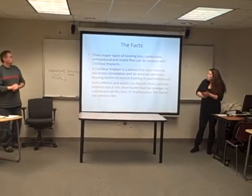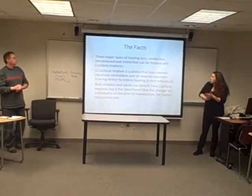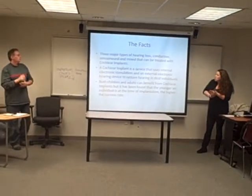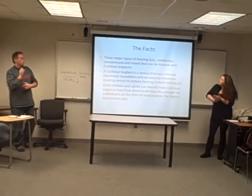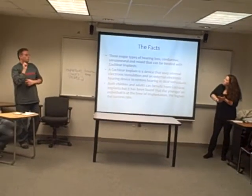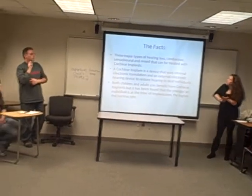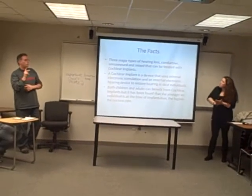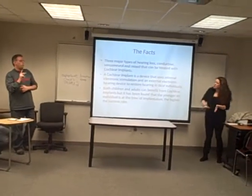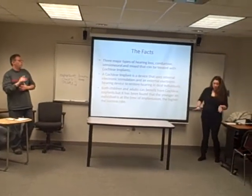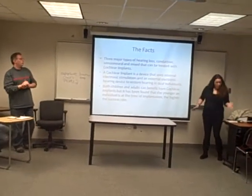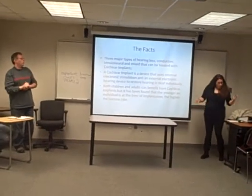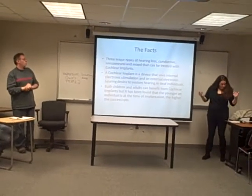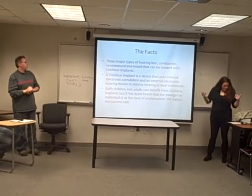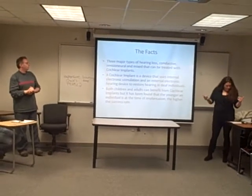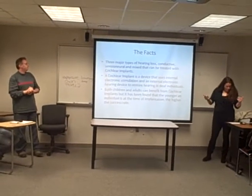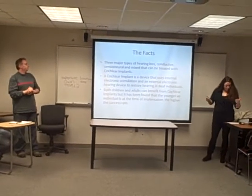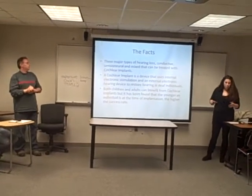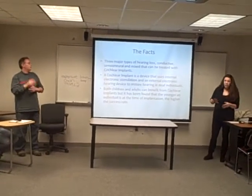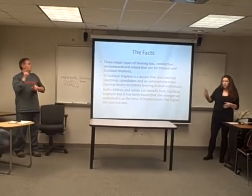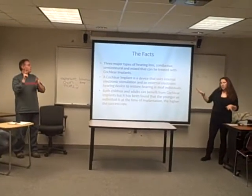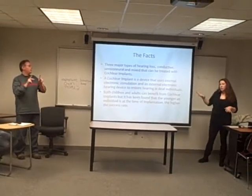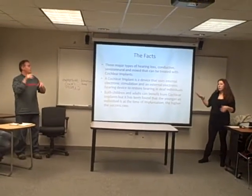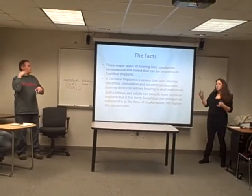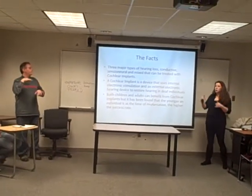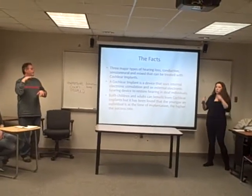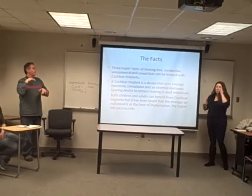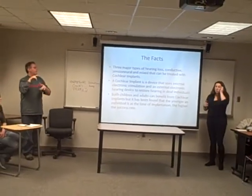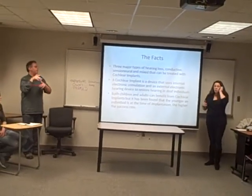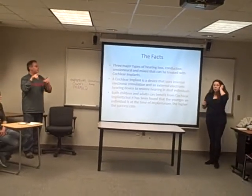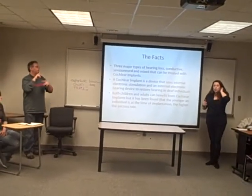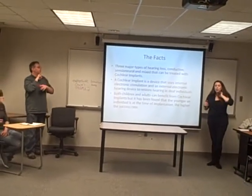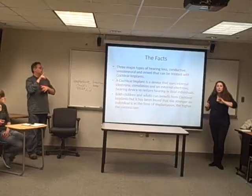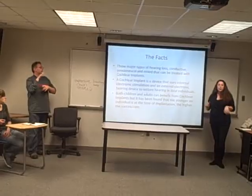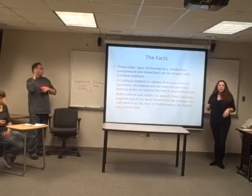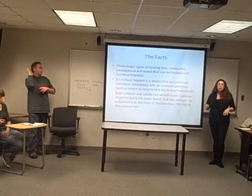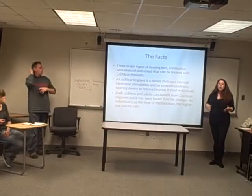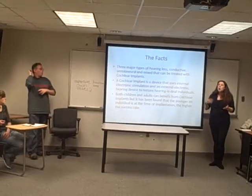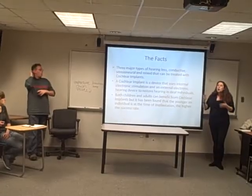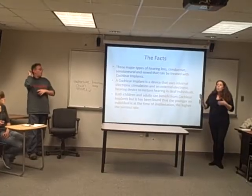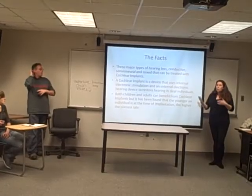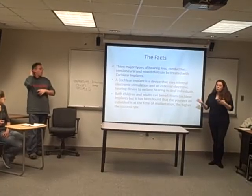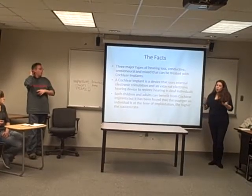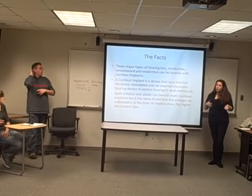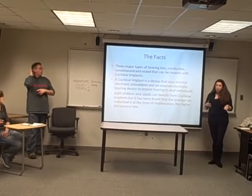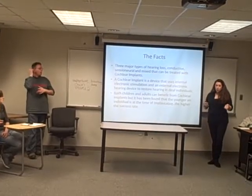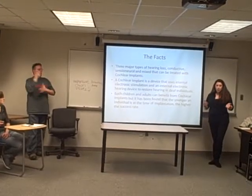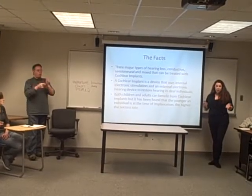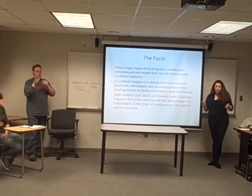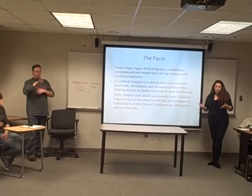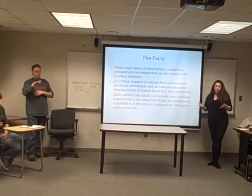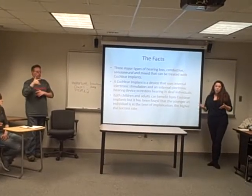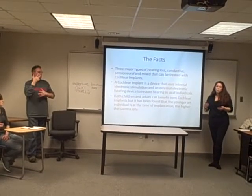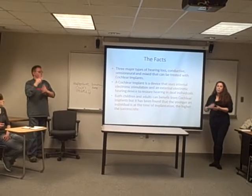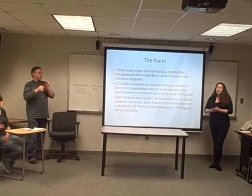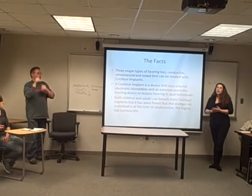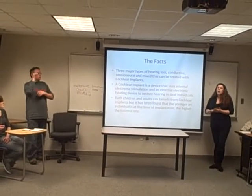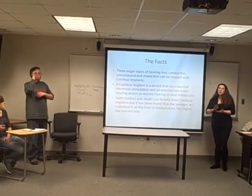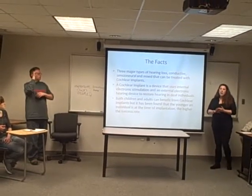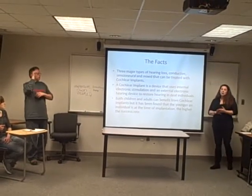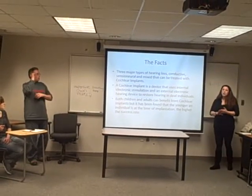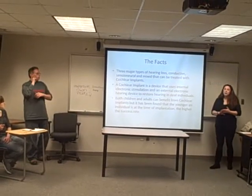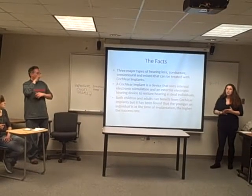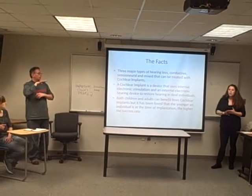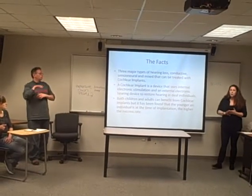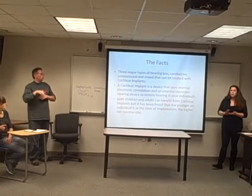Okay, so the people who benefit the most from cochlear implants, both children and adults do, but